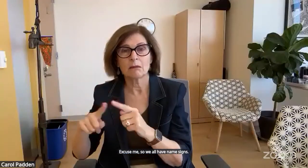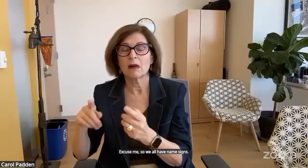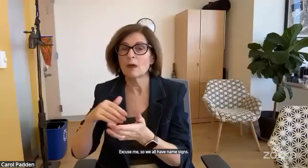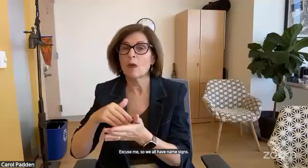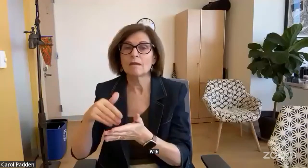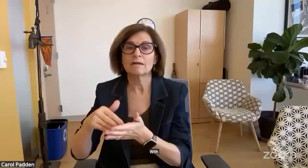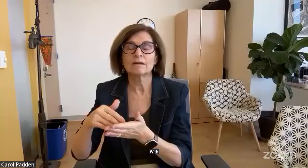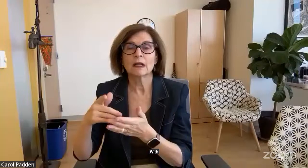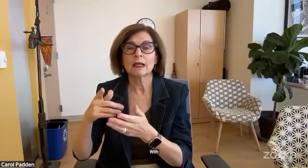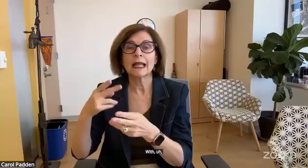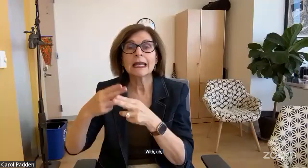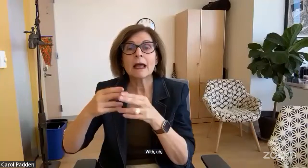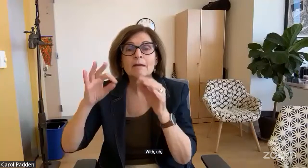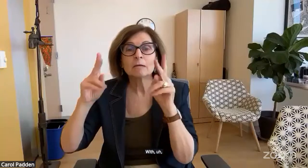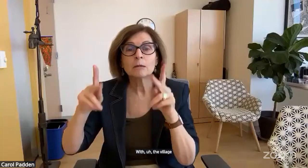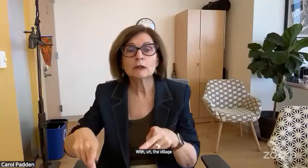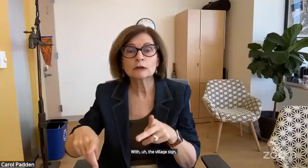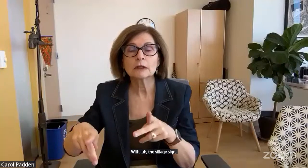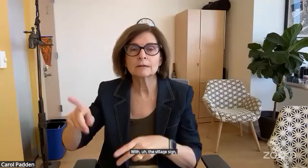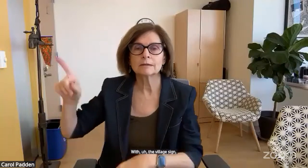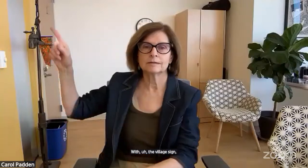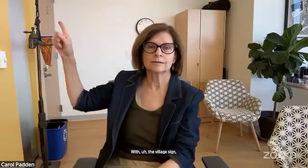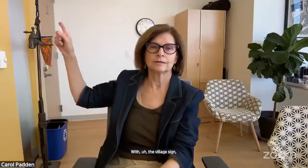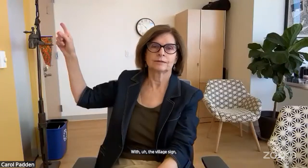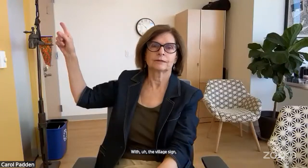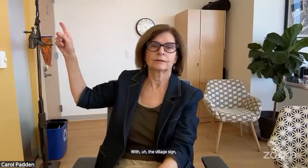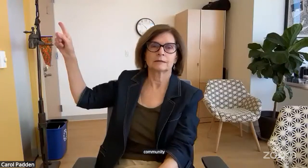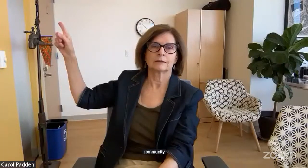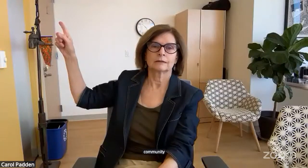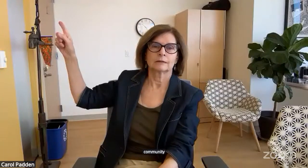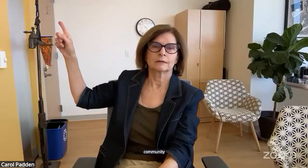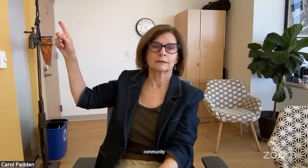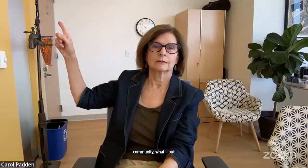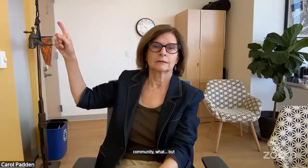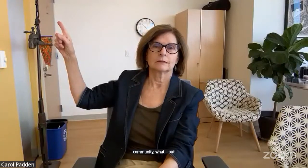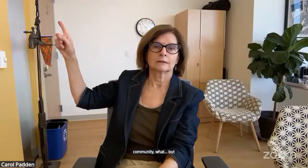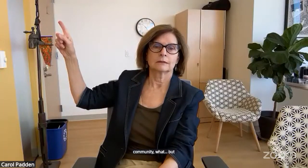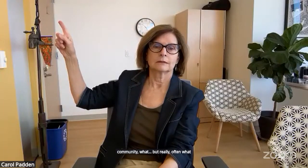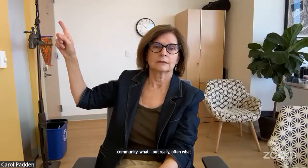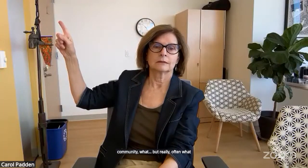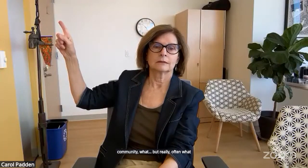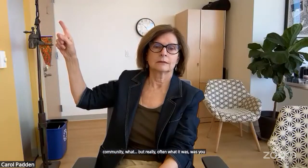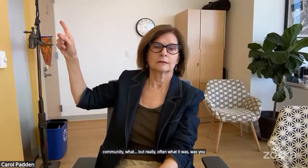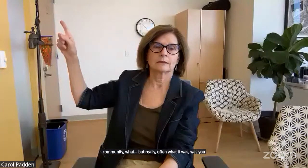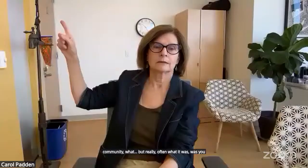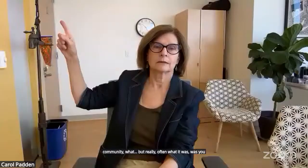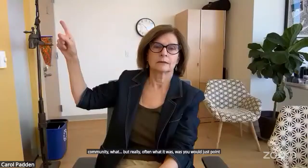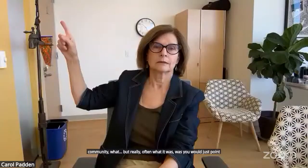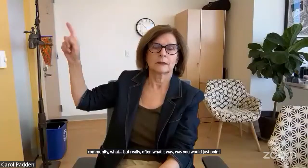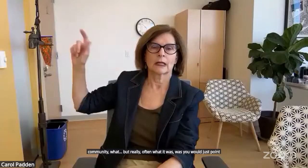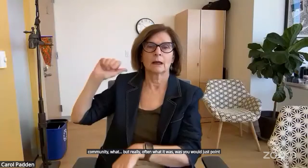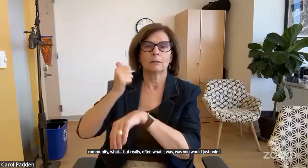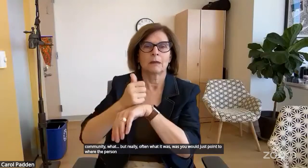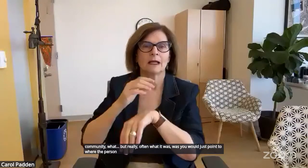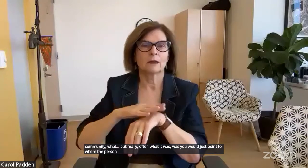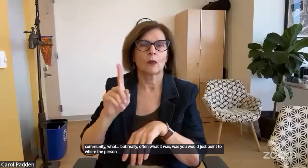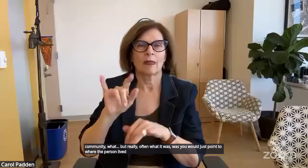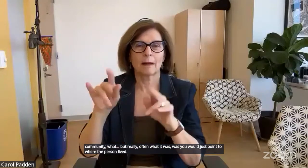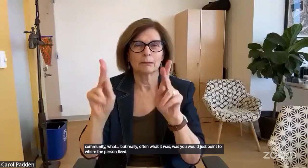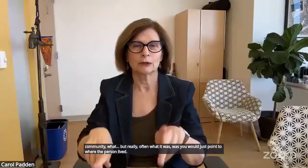With the village sign community, but really often what it was you would just point to where the person lived.